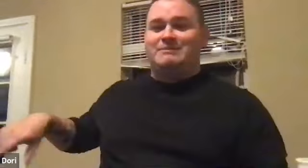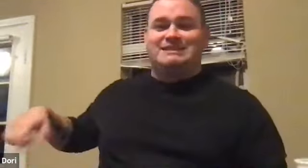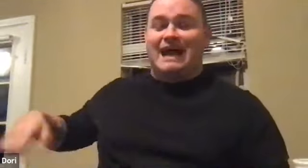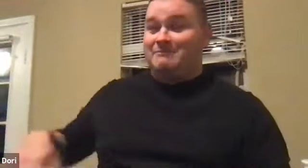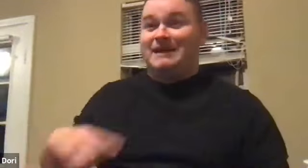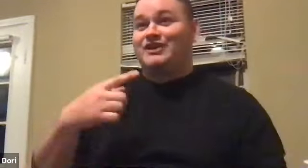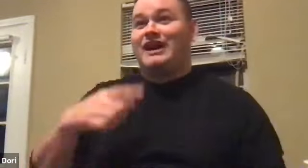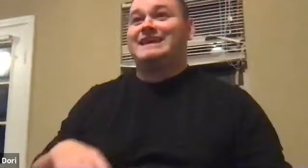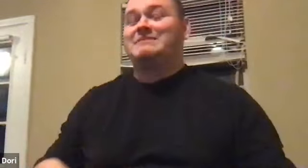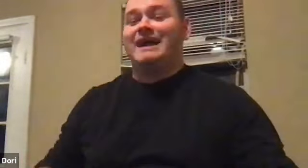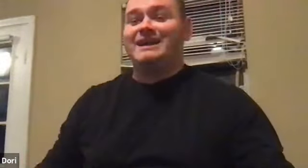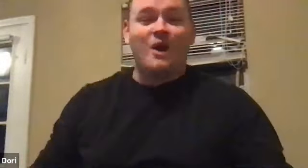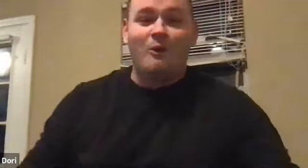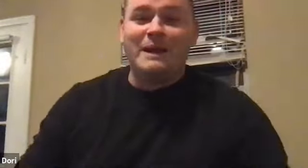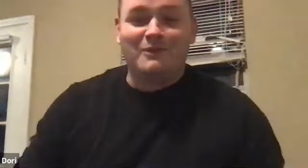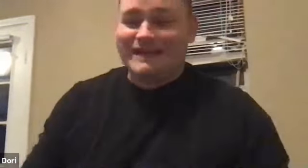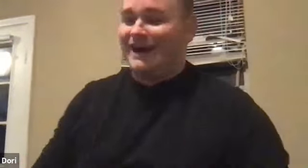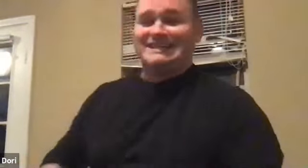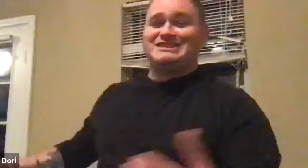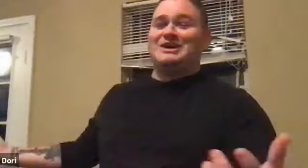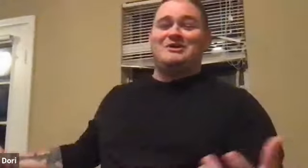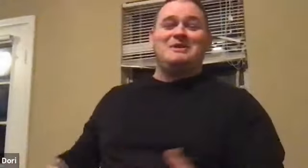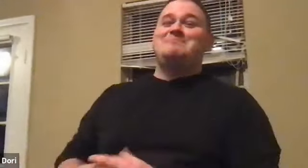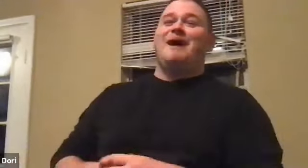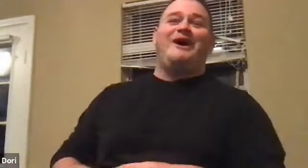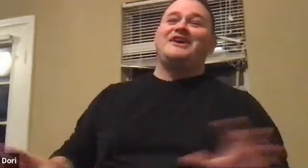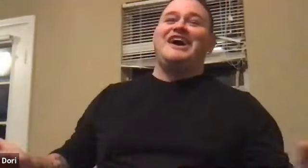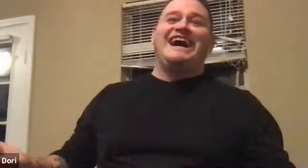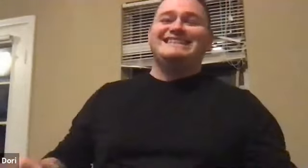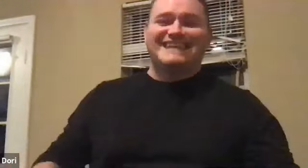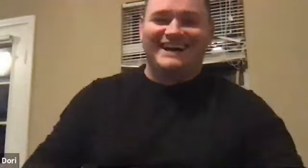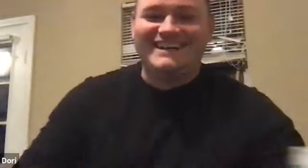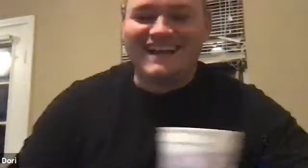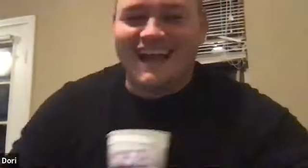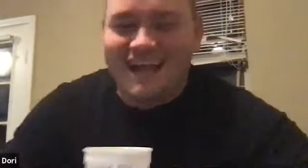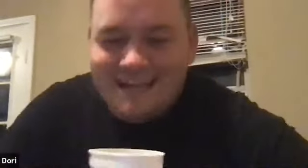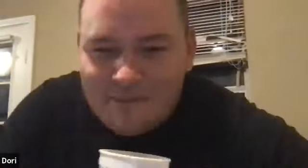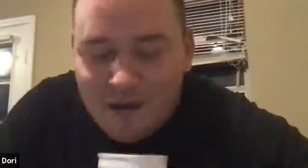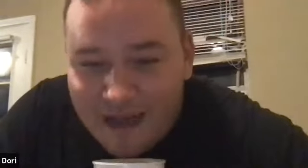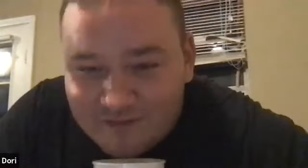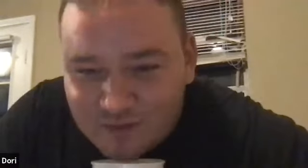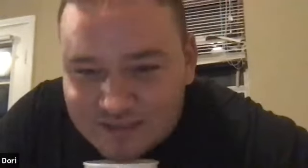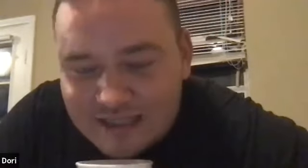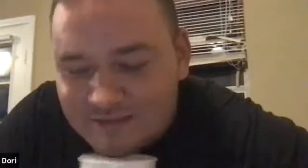beside. I'm about to cry thinking about it. We hugged each other. We bawled our eyes out. And he came up afterwards and he was